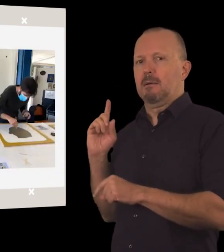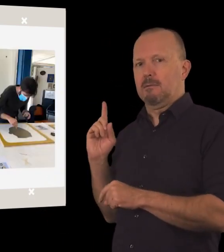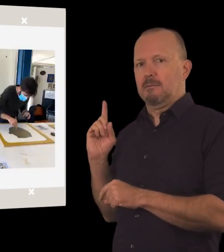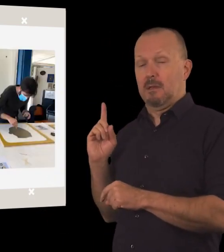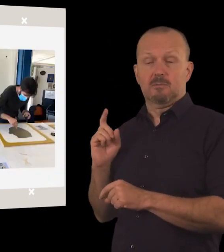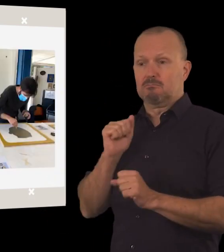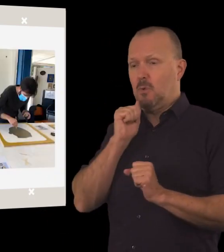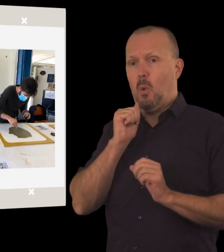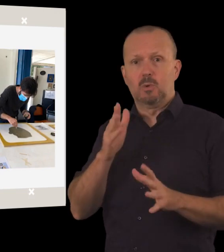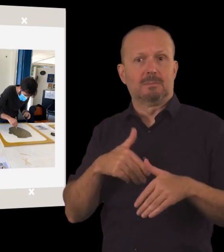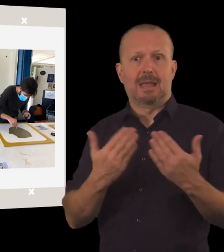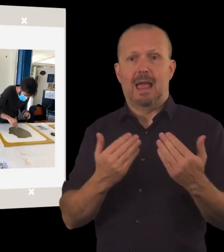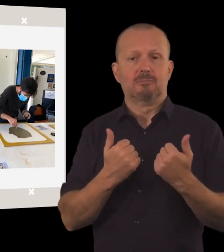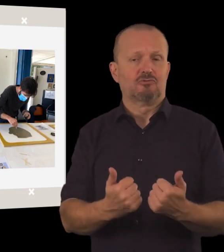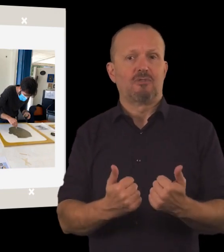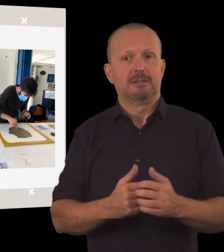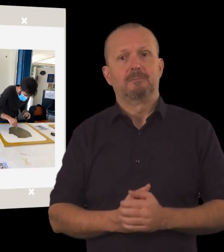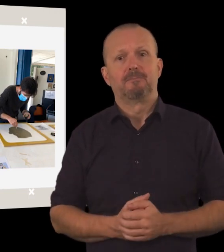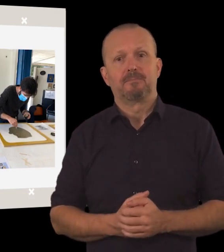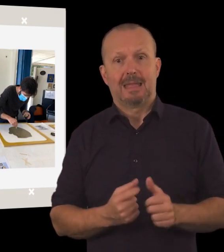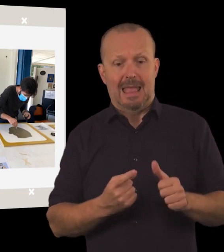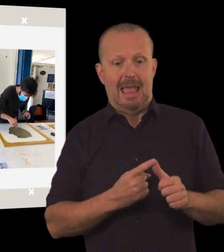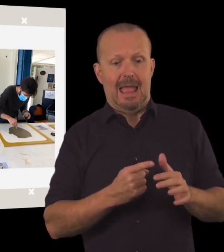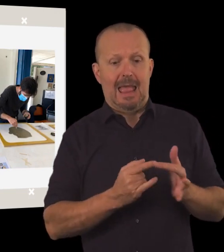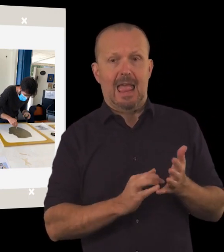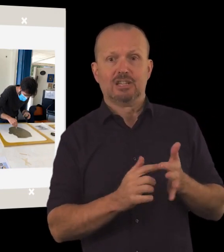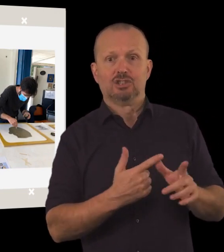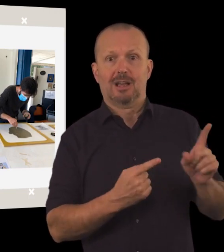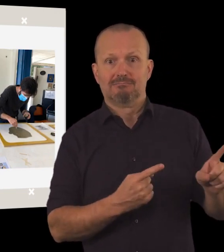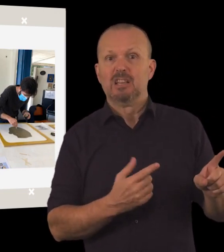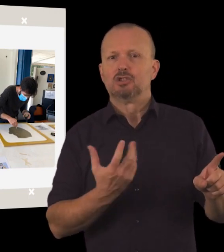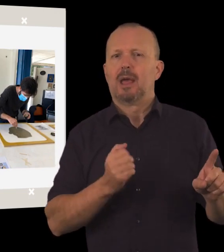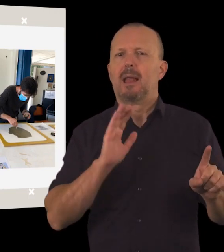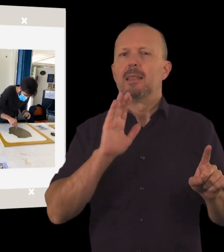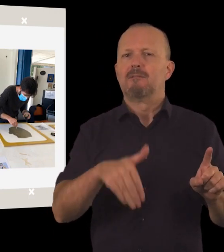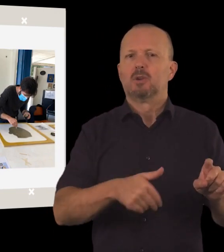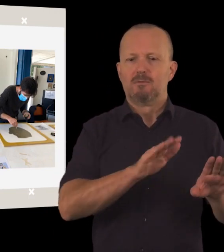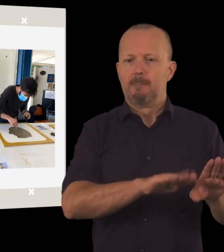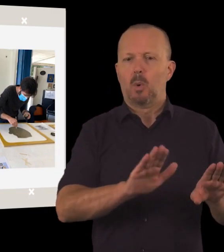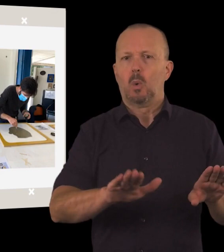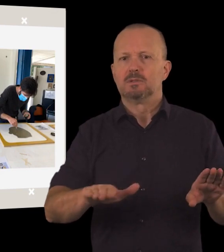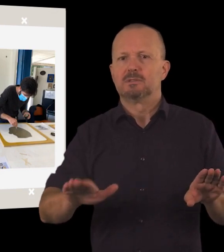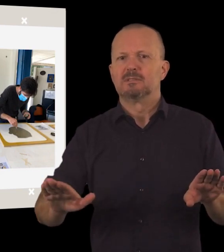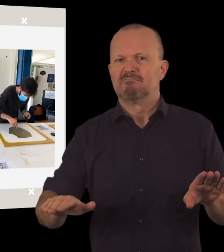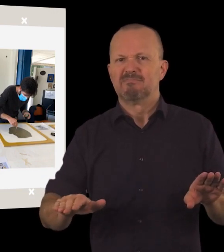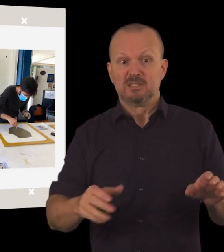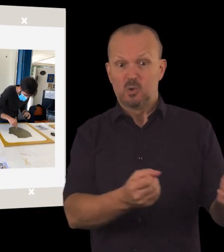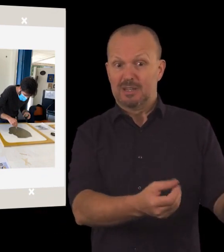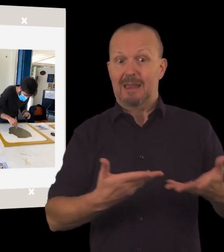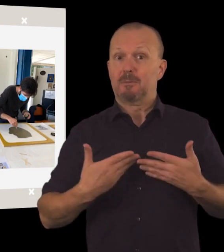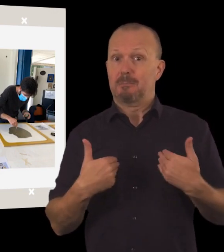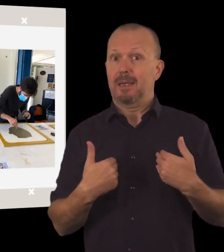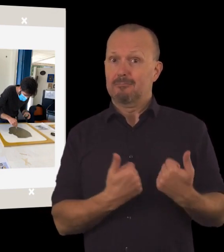if it was okay to use her teachings from the workshop for a creative day with my colleagues, and she said it was all